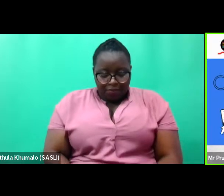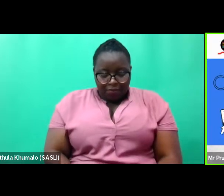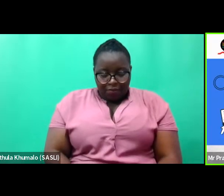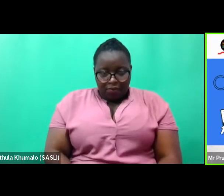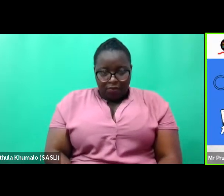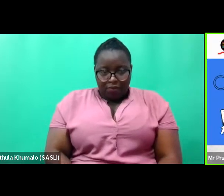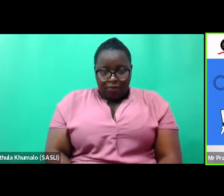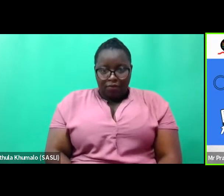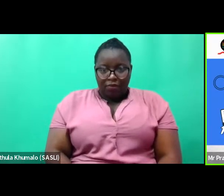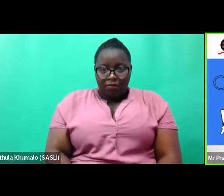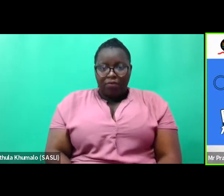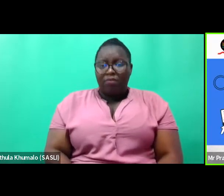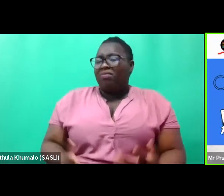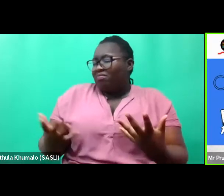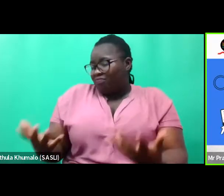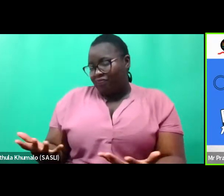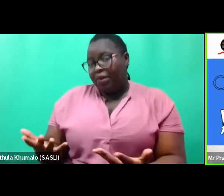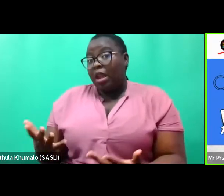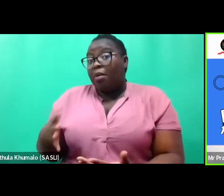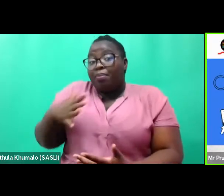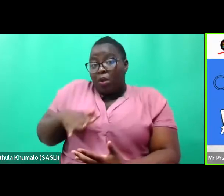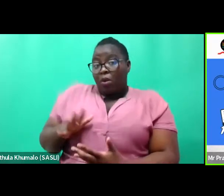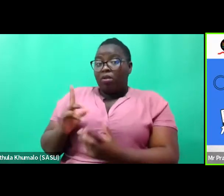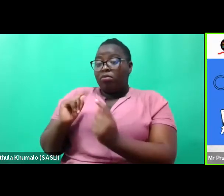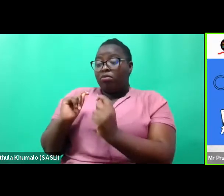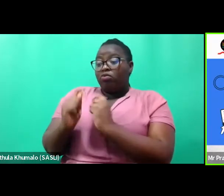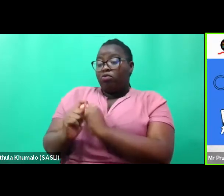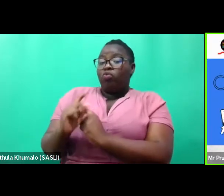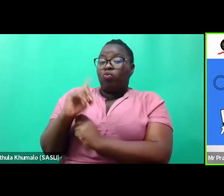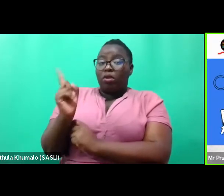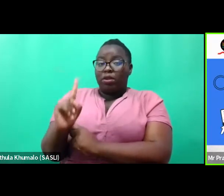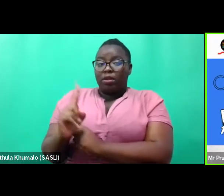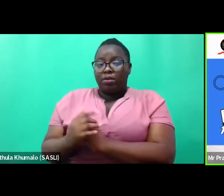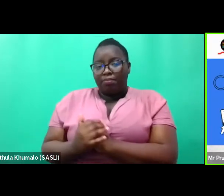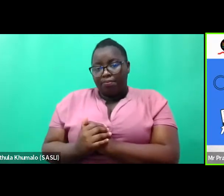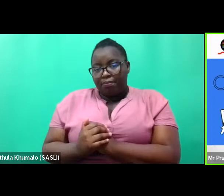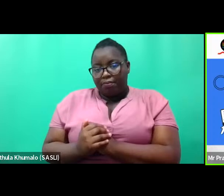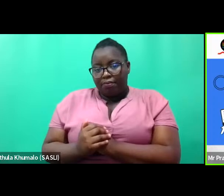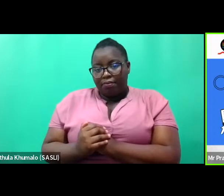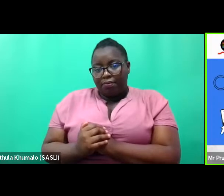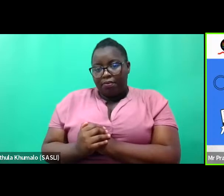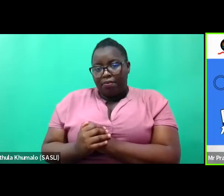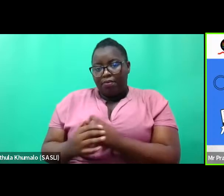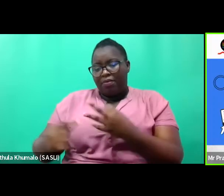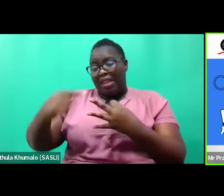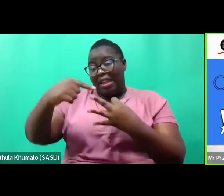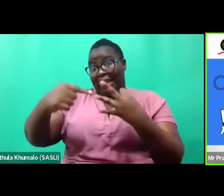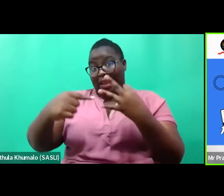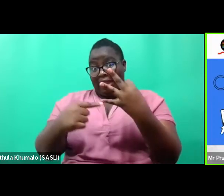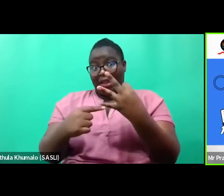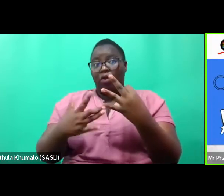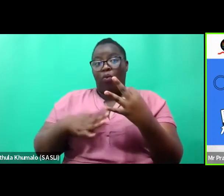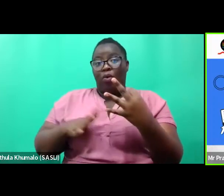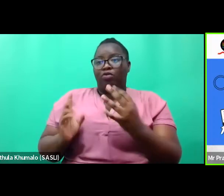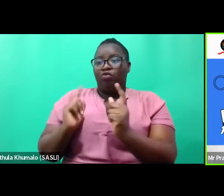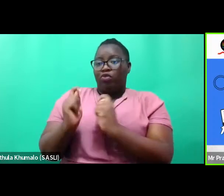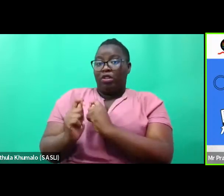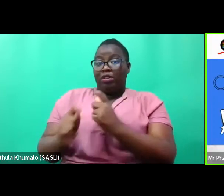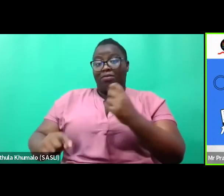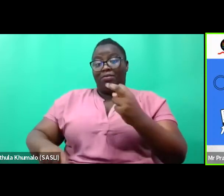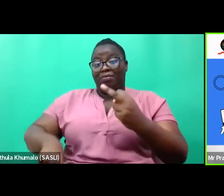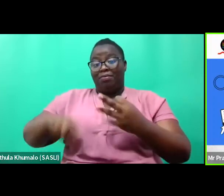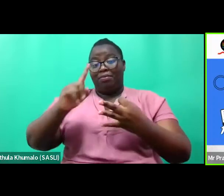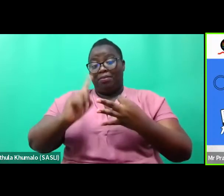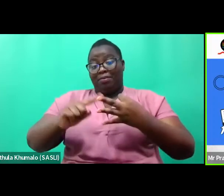What I'd like to change is, see, there are three things I'd like to change. Number one, I'd like to